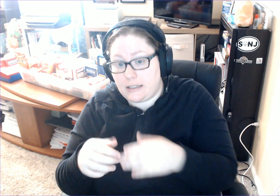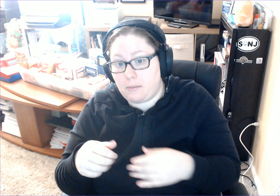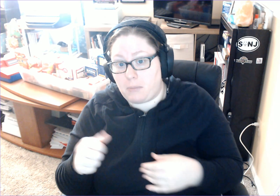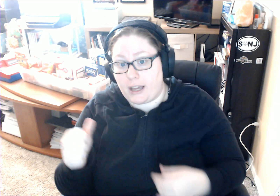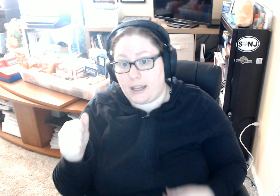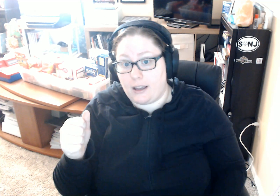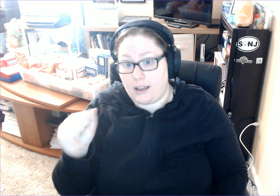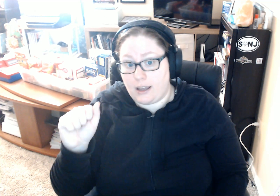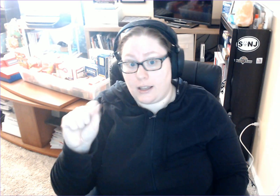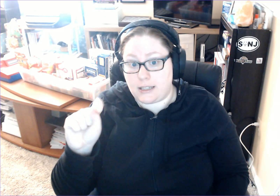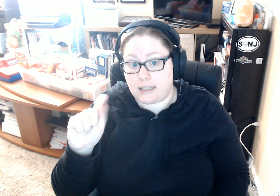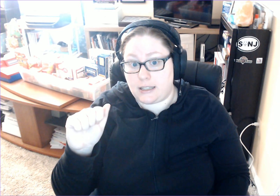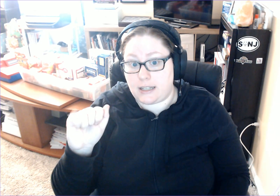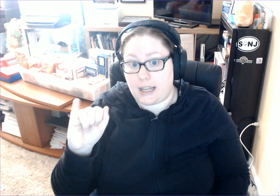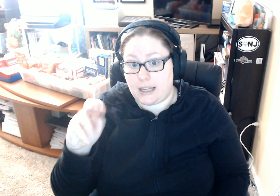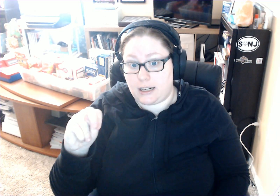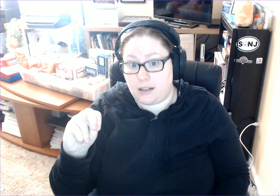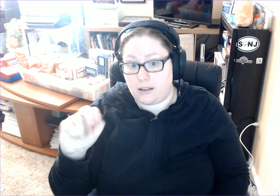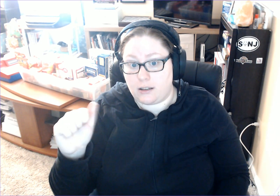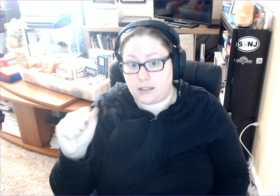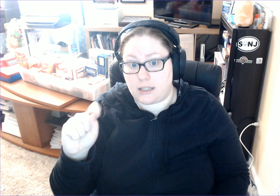my stain stick.